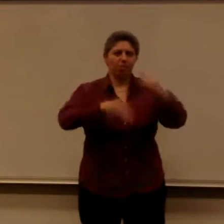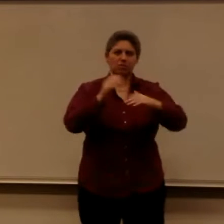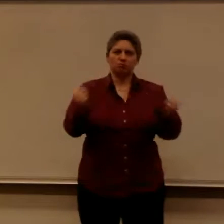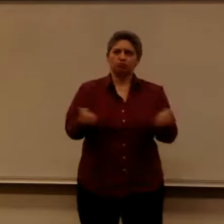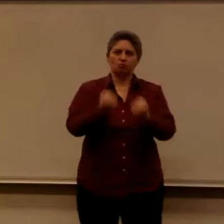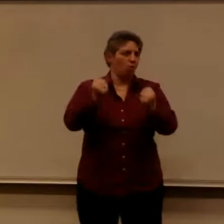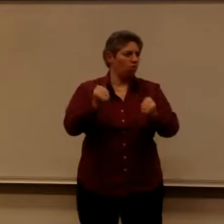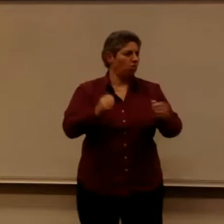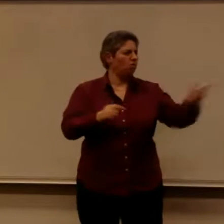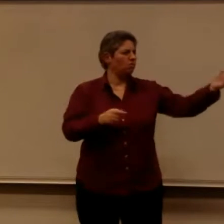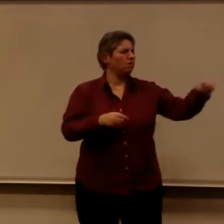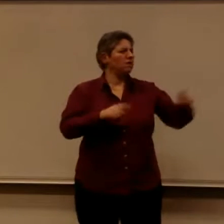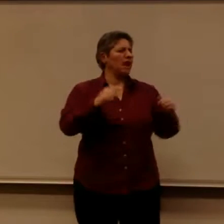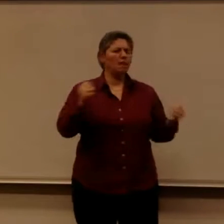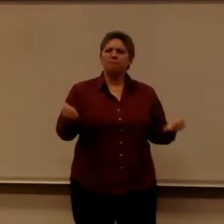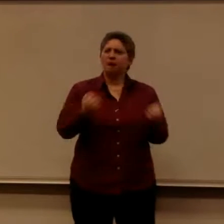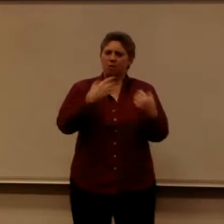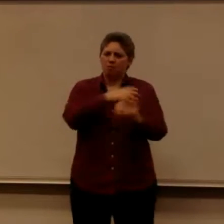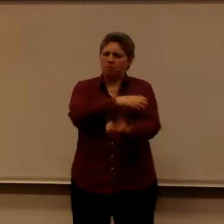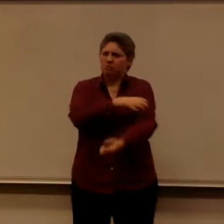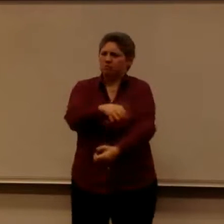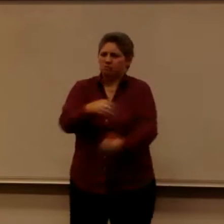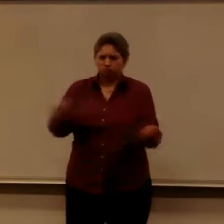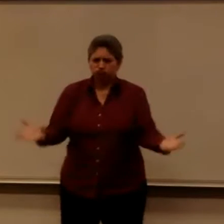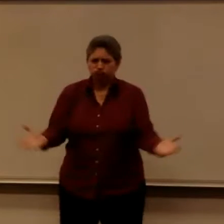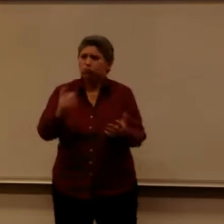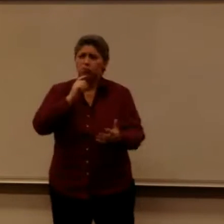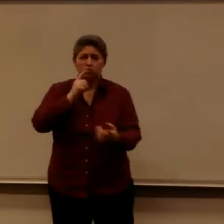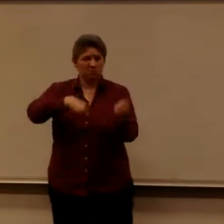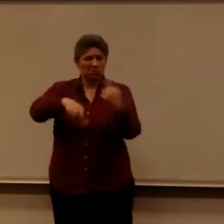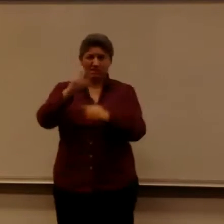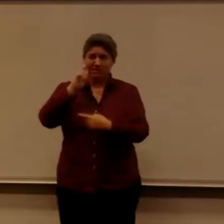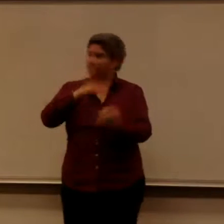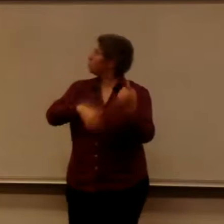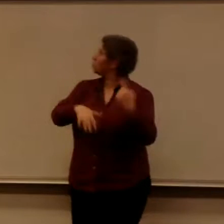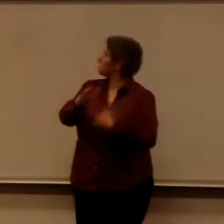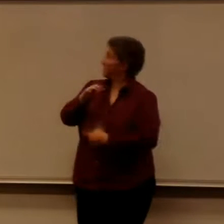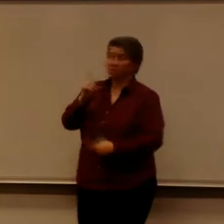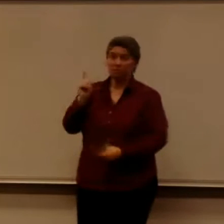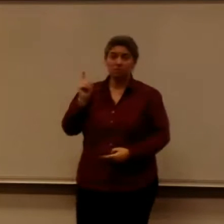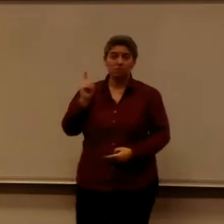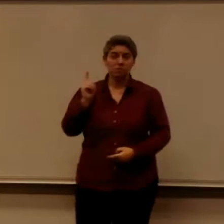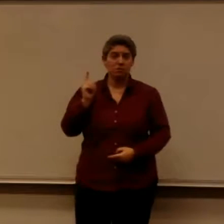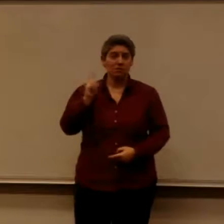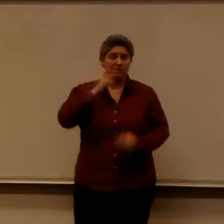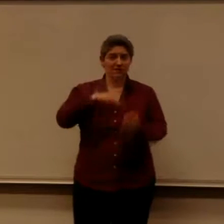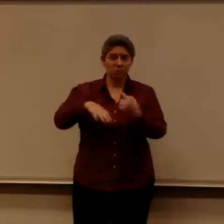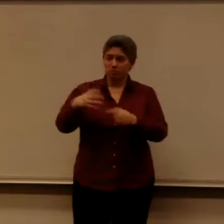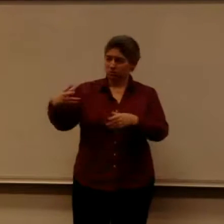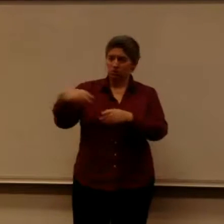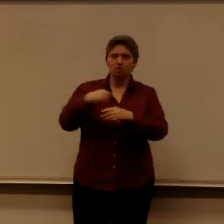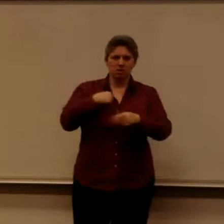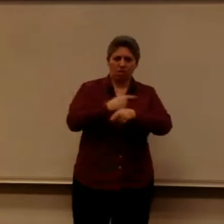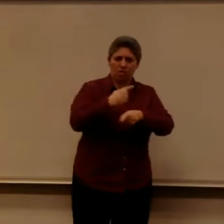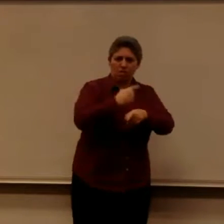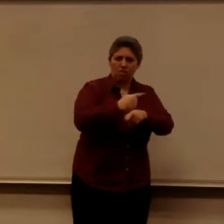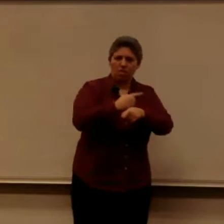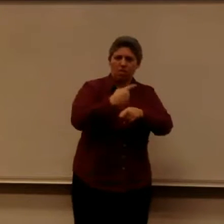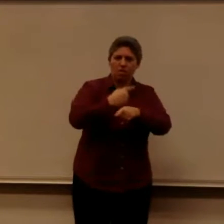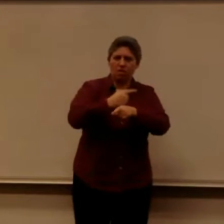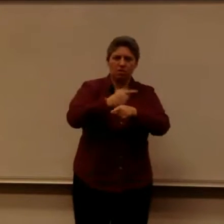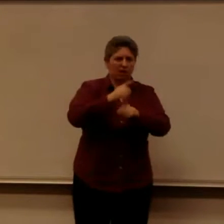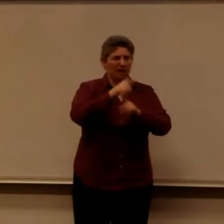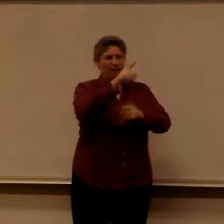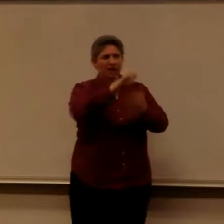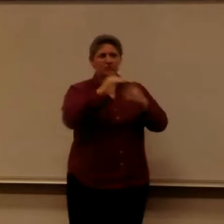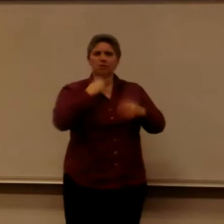more about that. So it's never just been BDA on its own, it's always been strong collaborative approach, and the empowerment of the deaf community, the